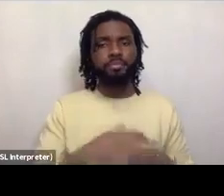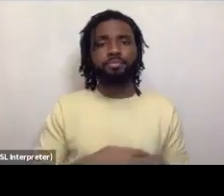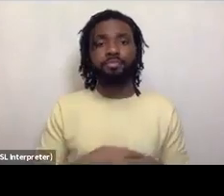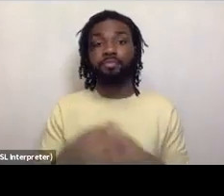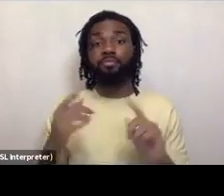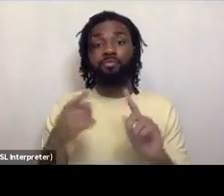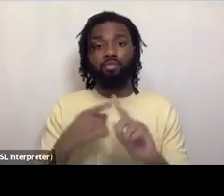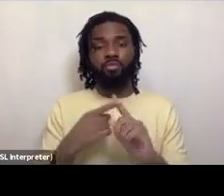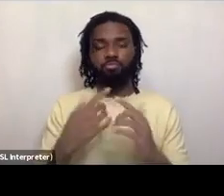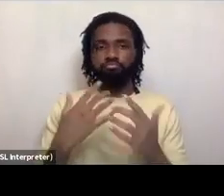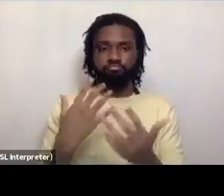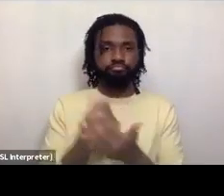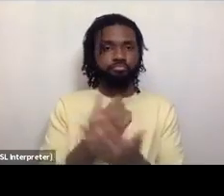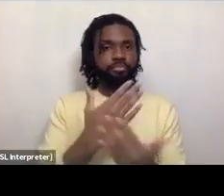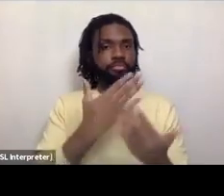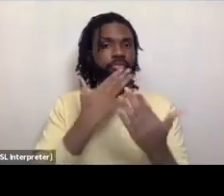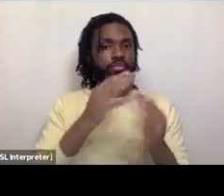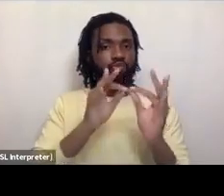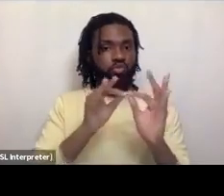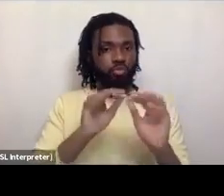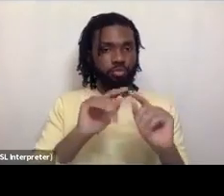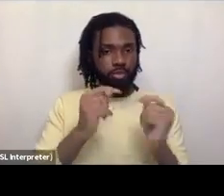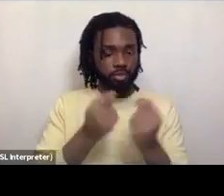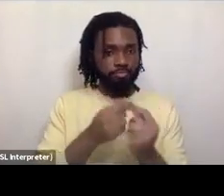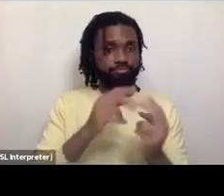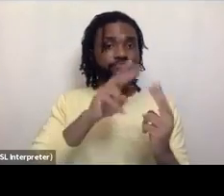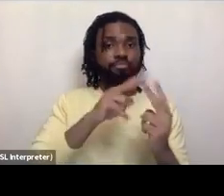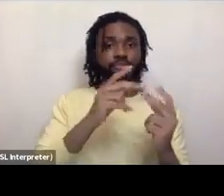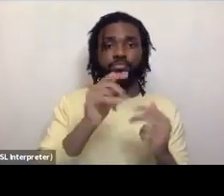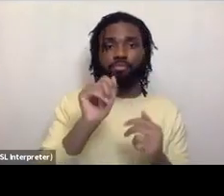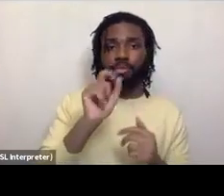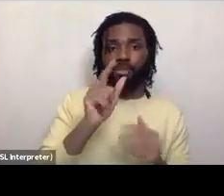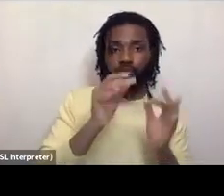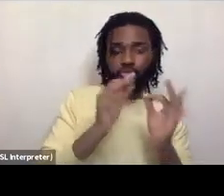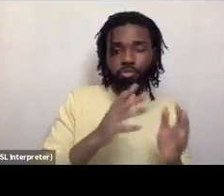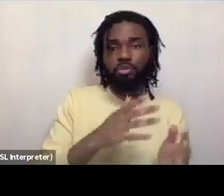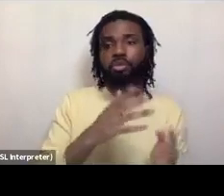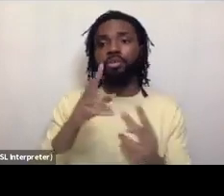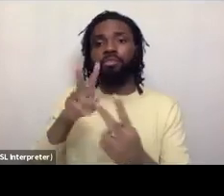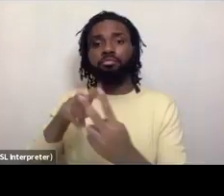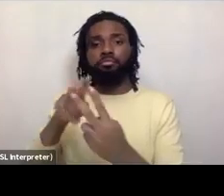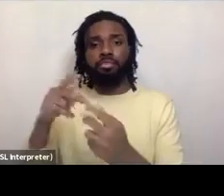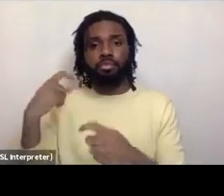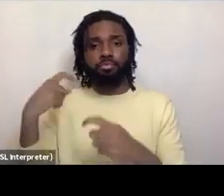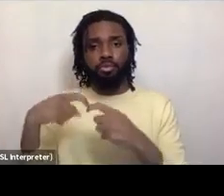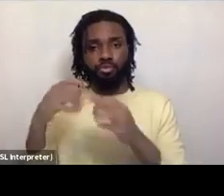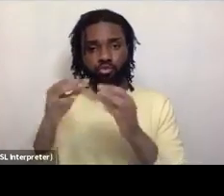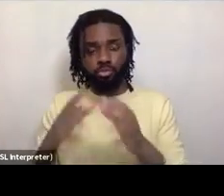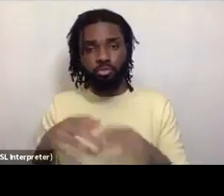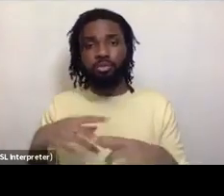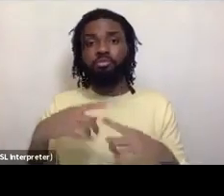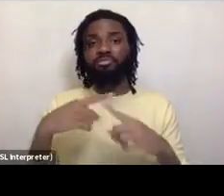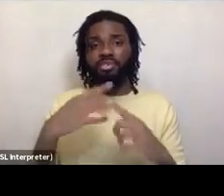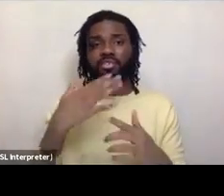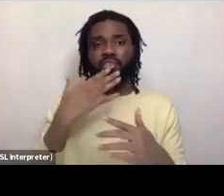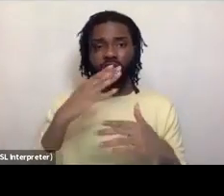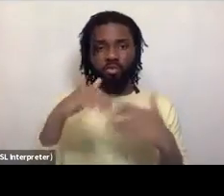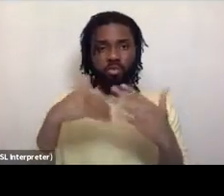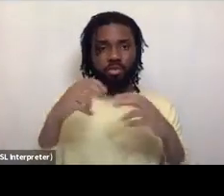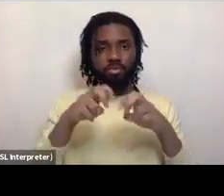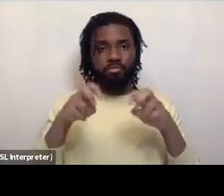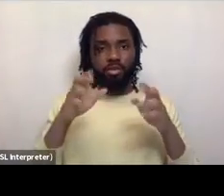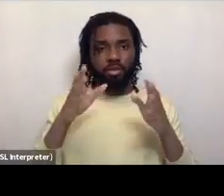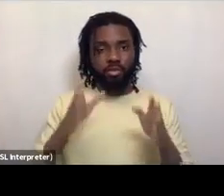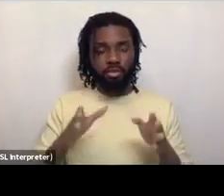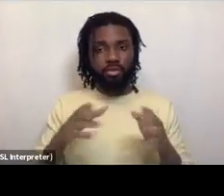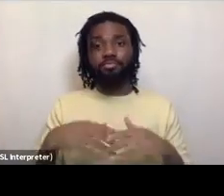interpreting team, both the ASL and Spanish teams. Want to thank all the panelists and let folks know that people